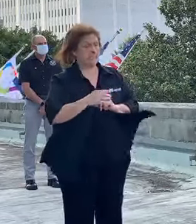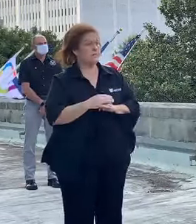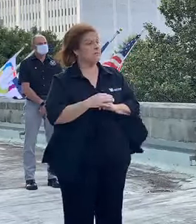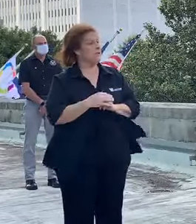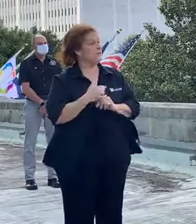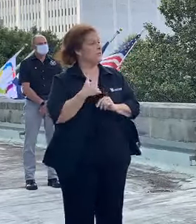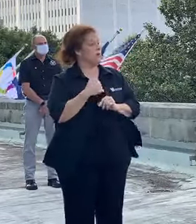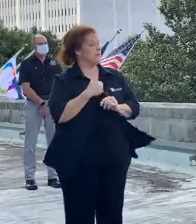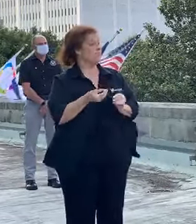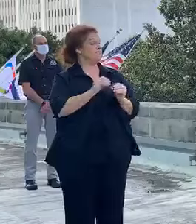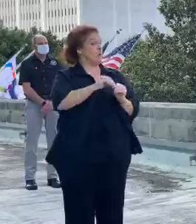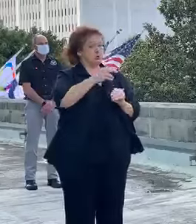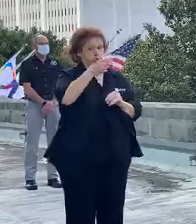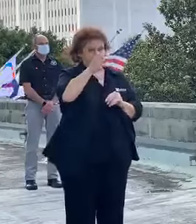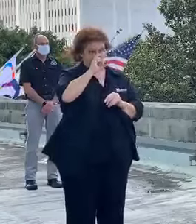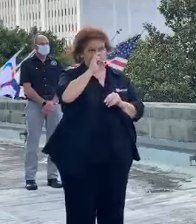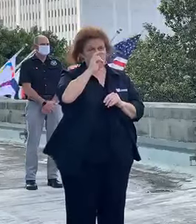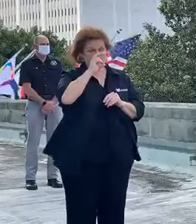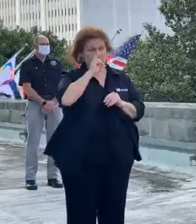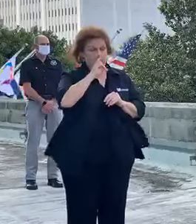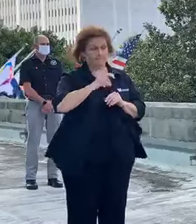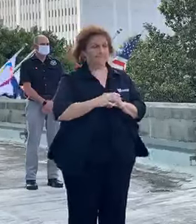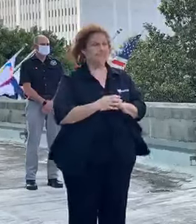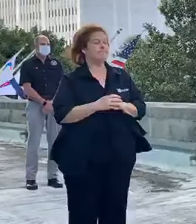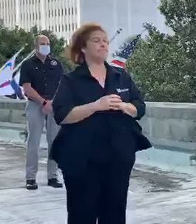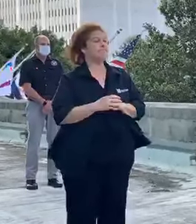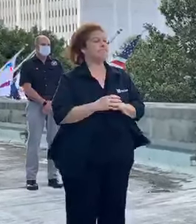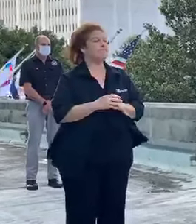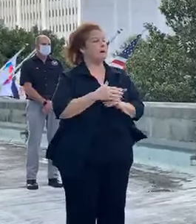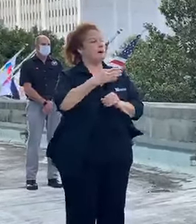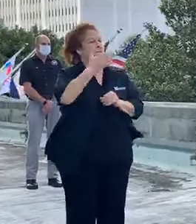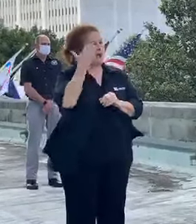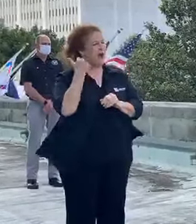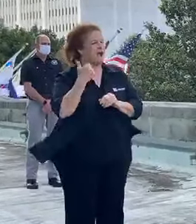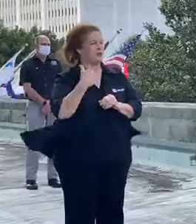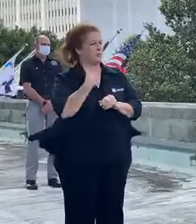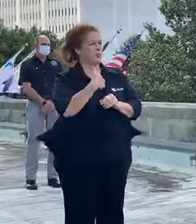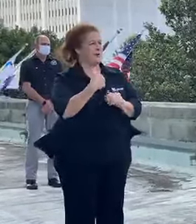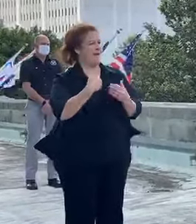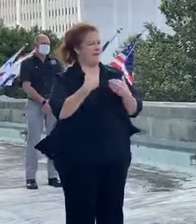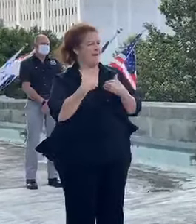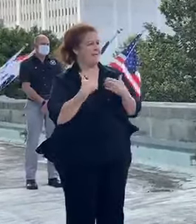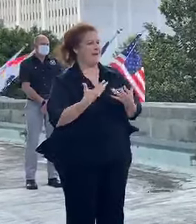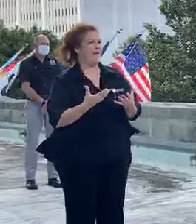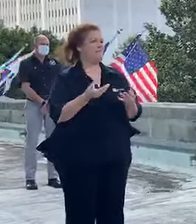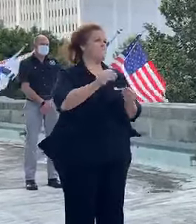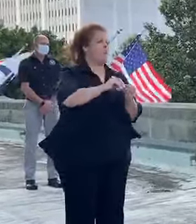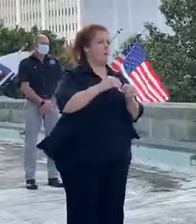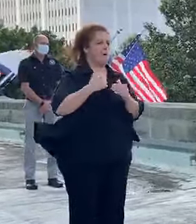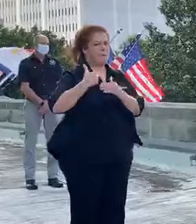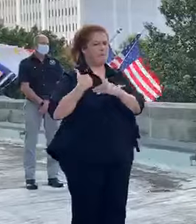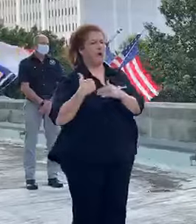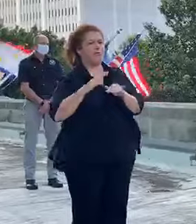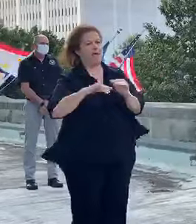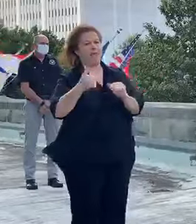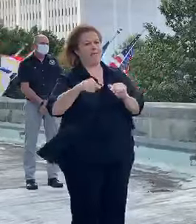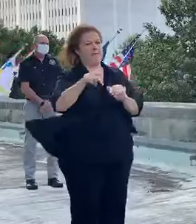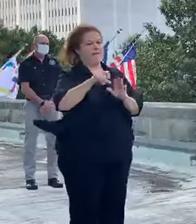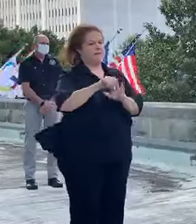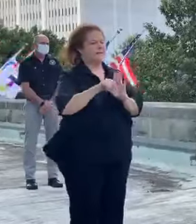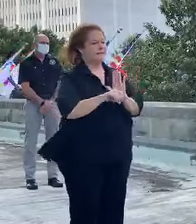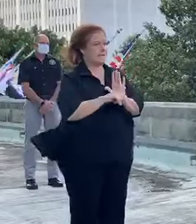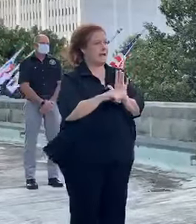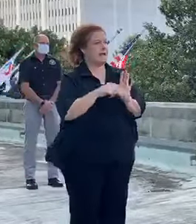more restrictive in some instances. And that's because we bear a larger burden than other areas of the state, and we